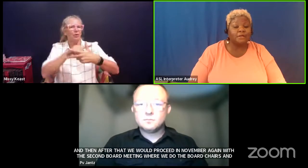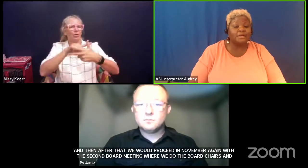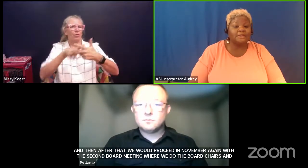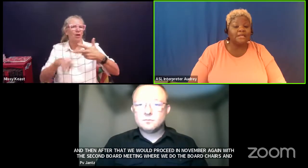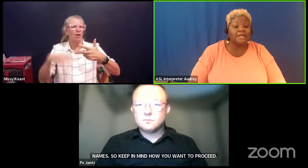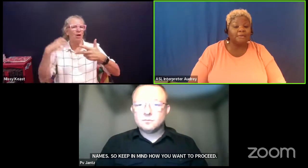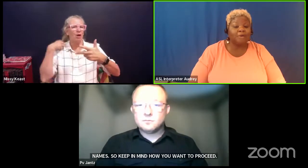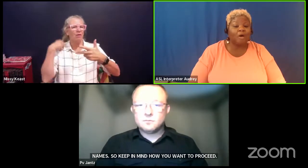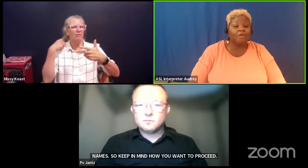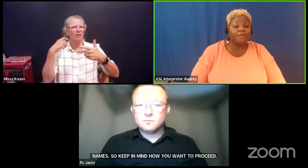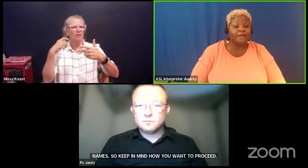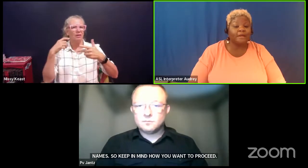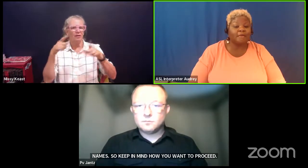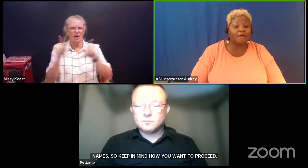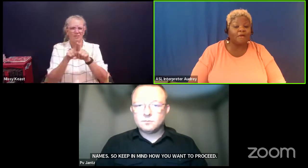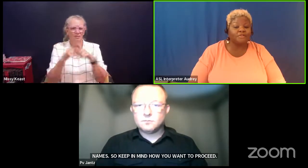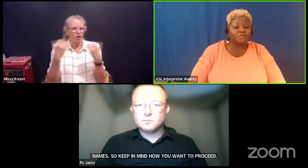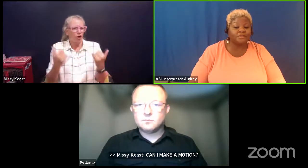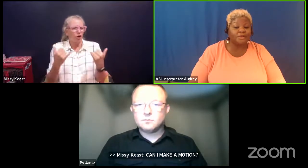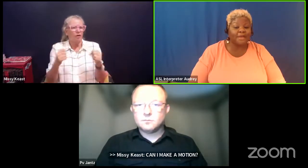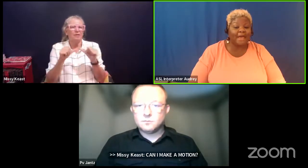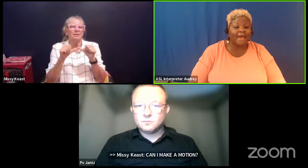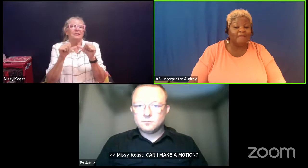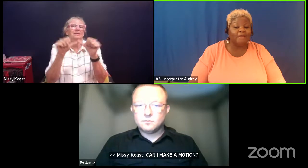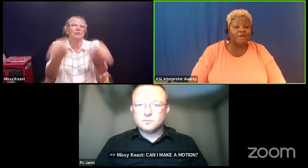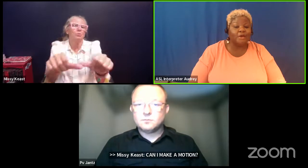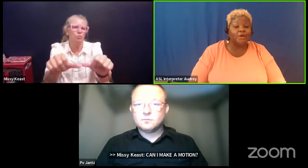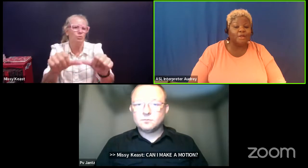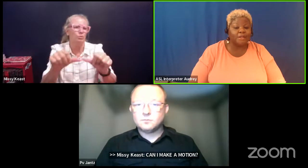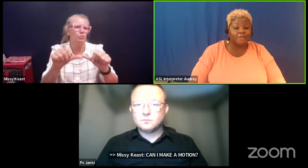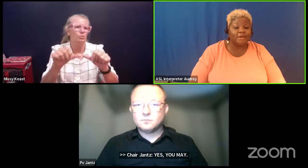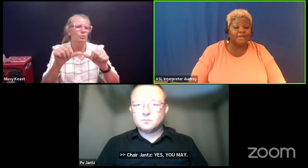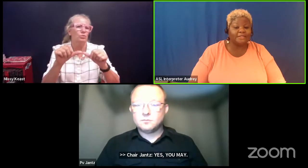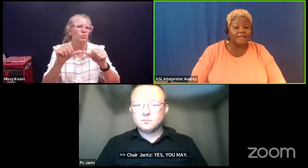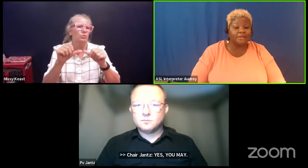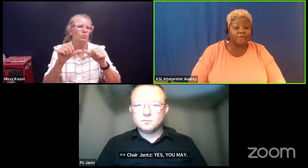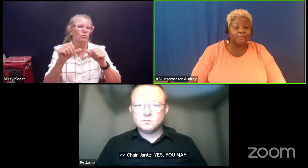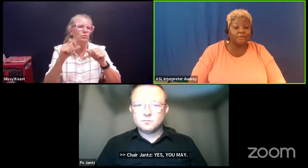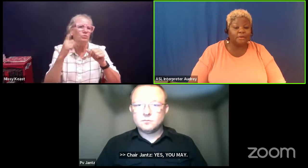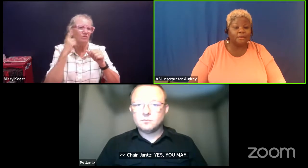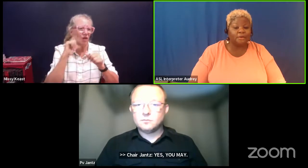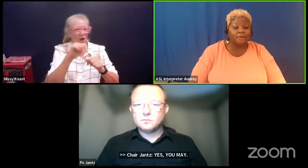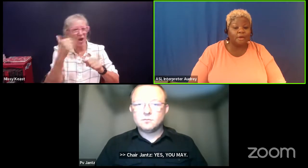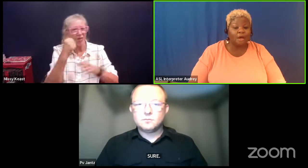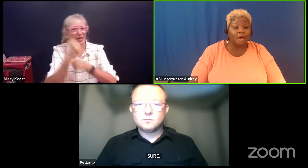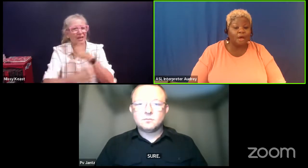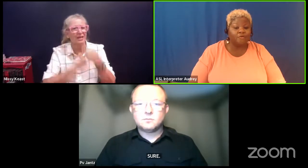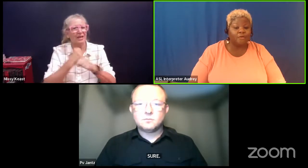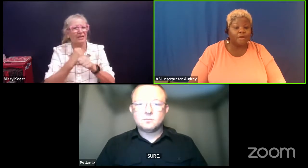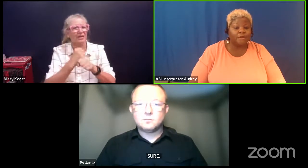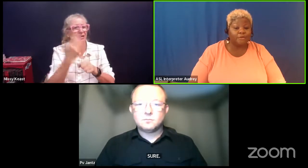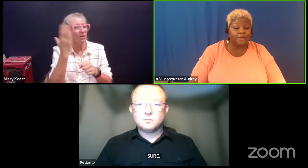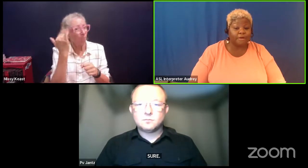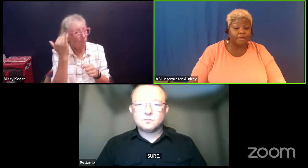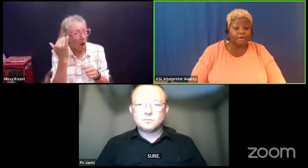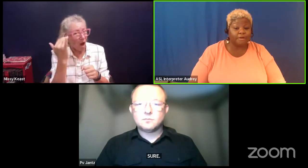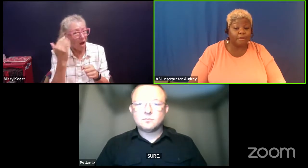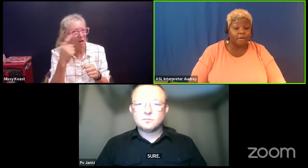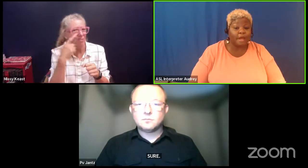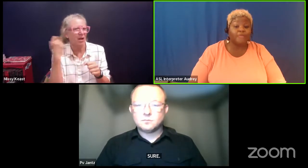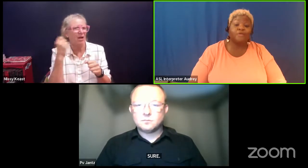motion to keep all three of the officers that we have currently, that we continue for another